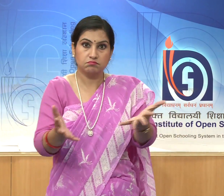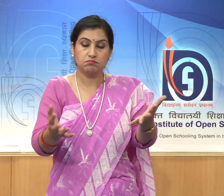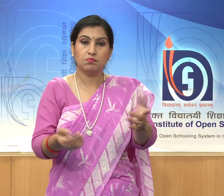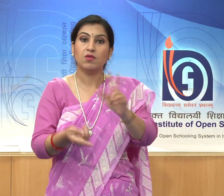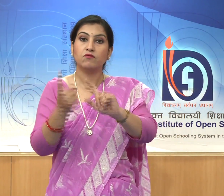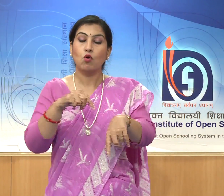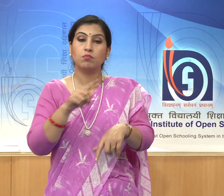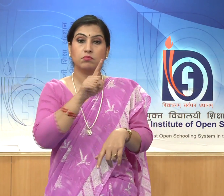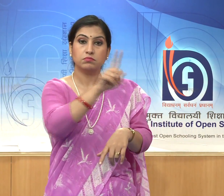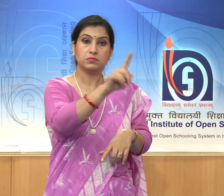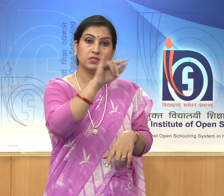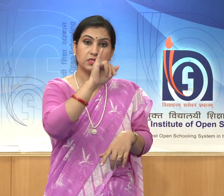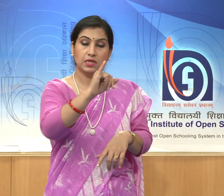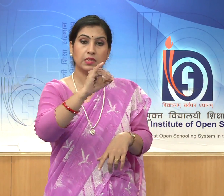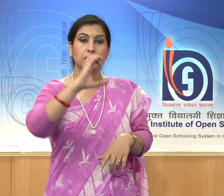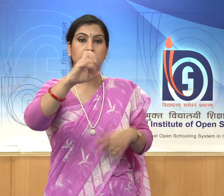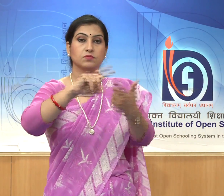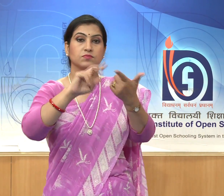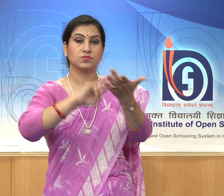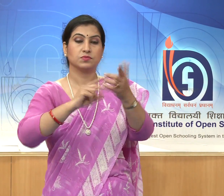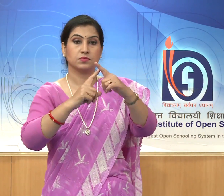from the 16th century CE